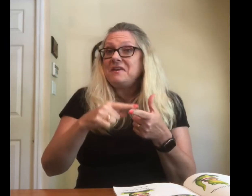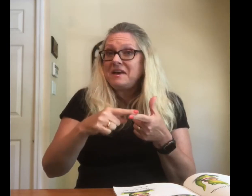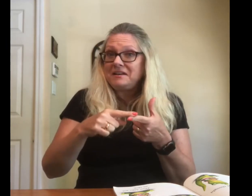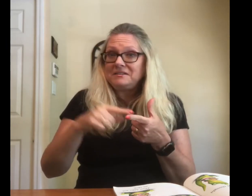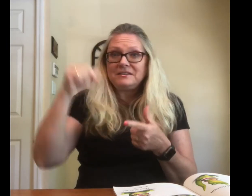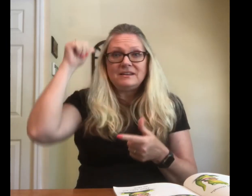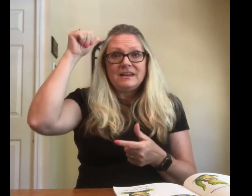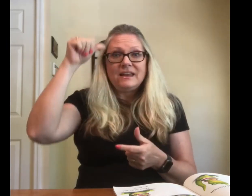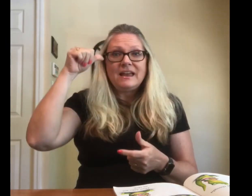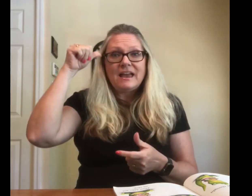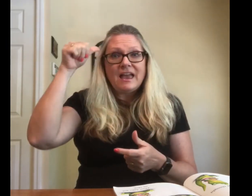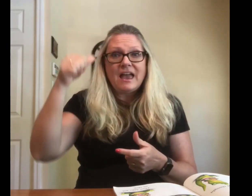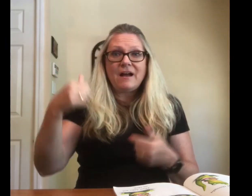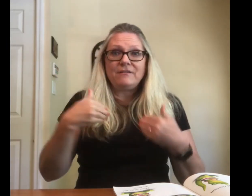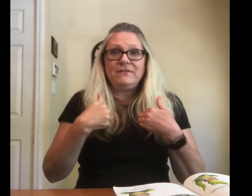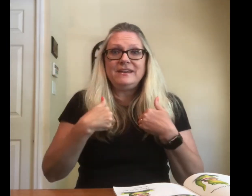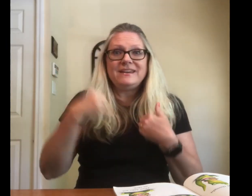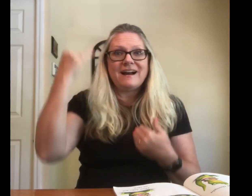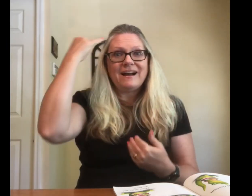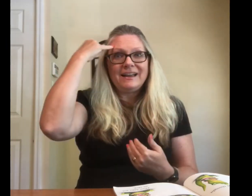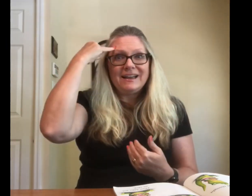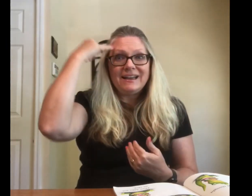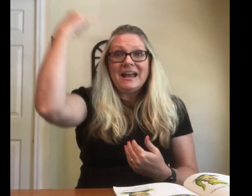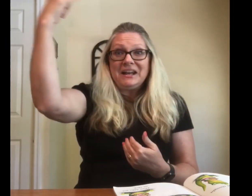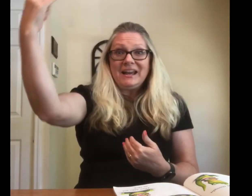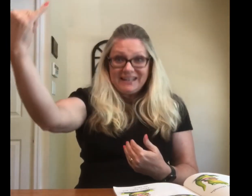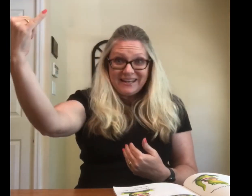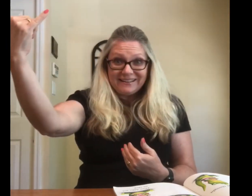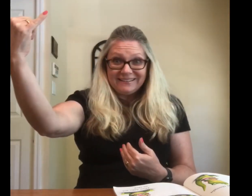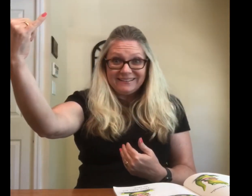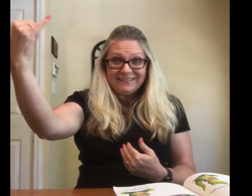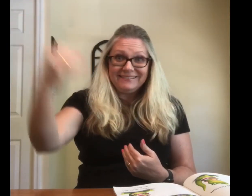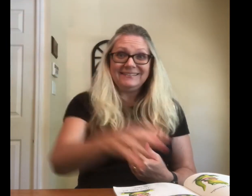Then Alfie got an idea.